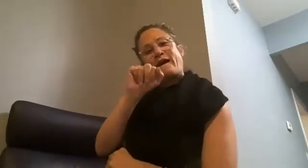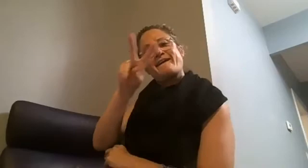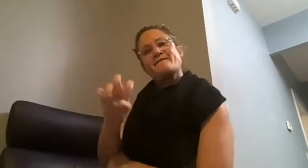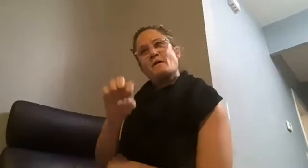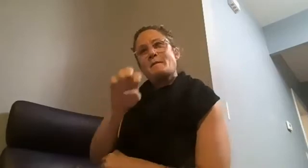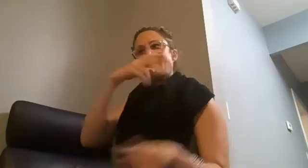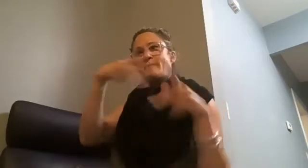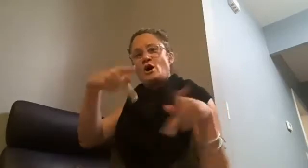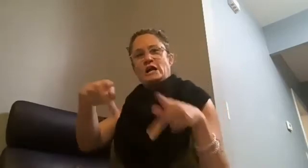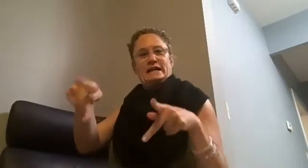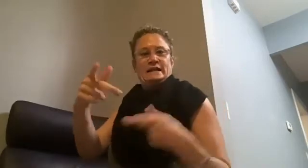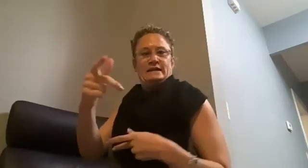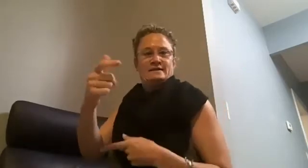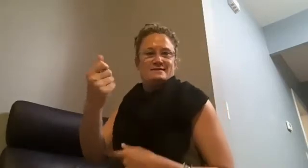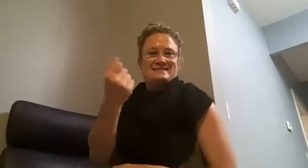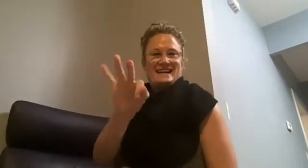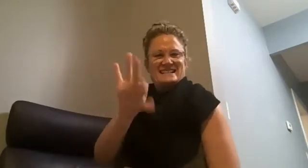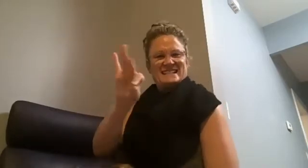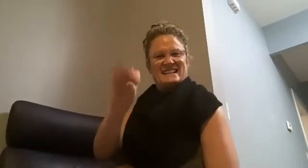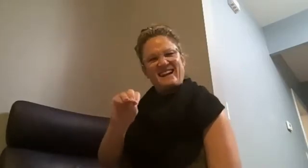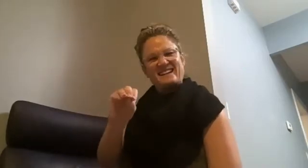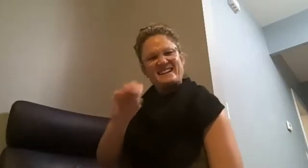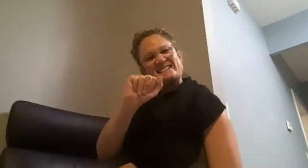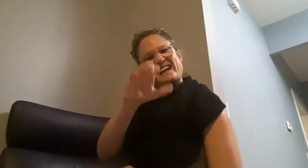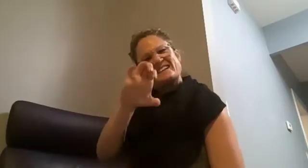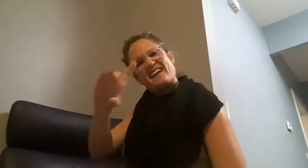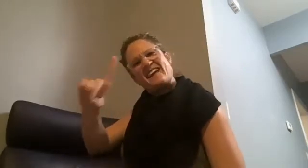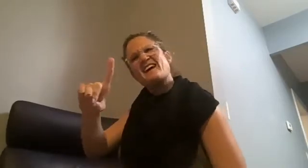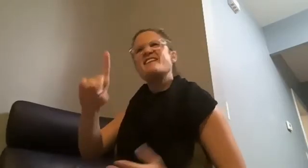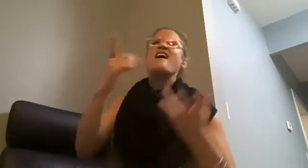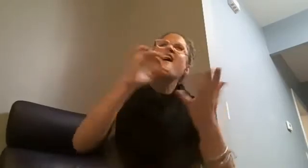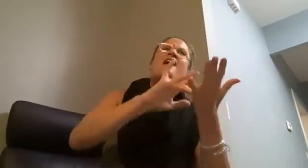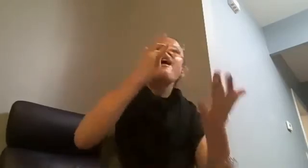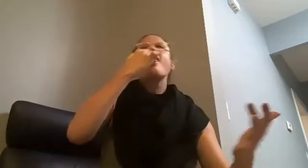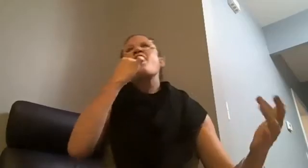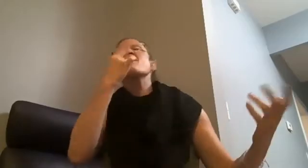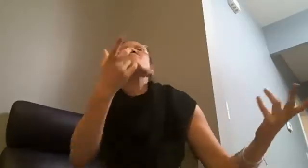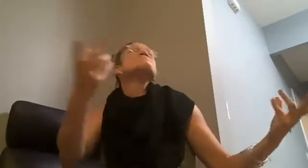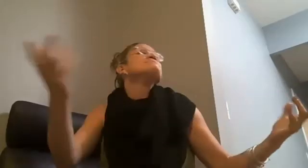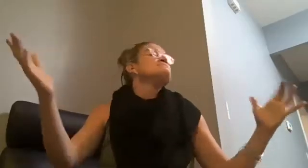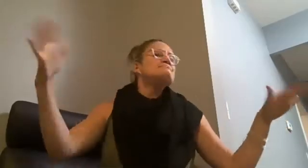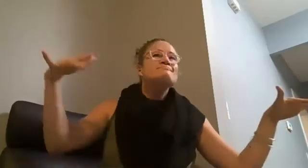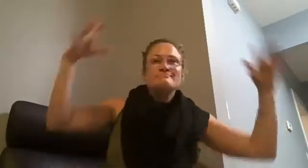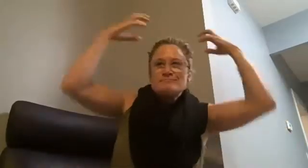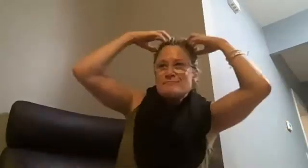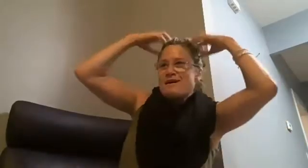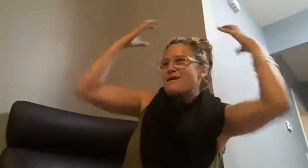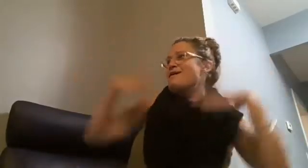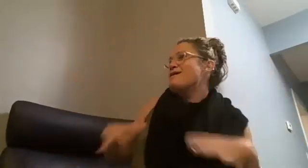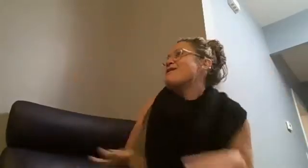ever in the 90s dropping a lot of acid and going to raves in the desert, you probably already know why I was dressed like Mickey Mouse. If you